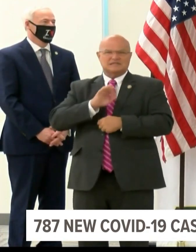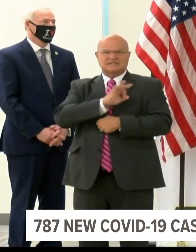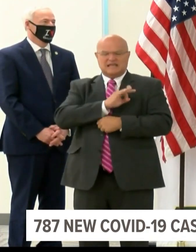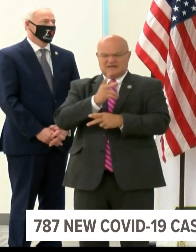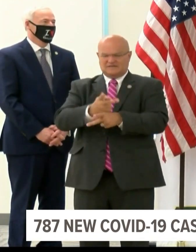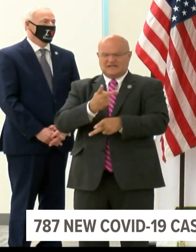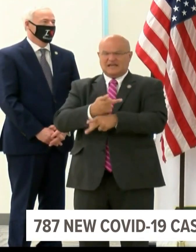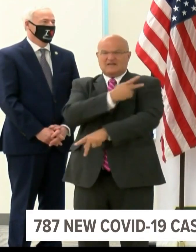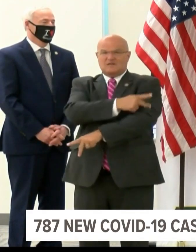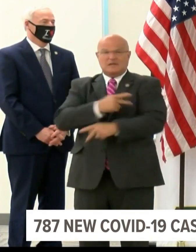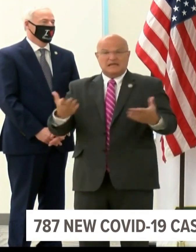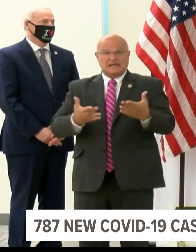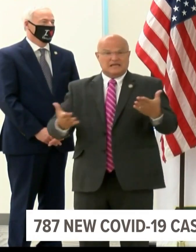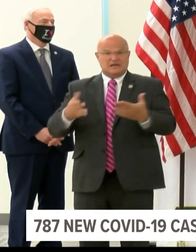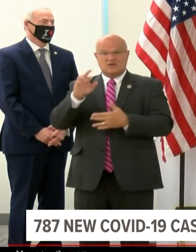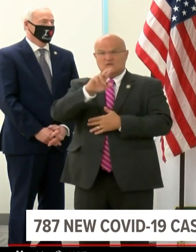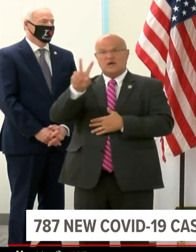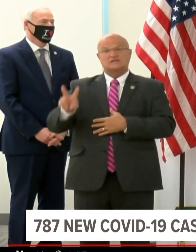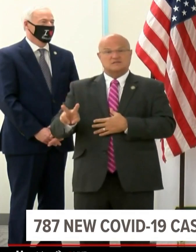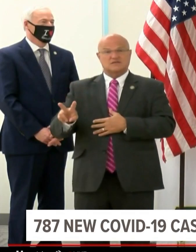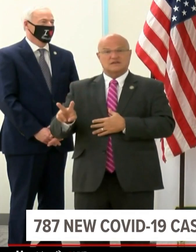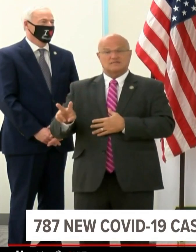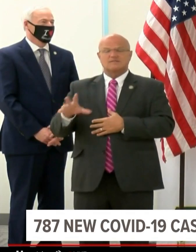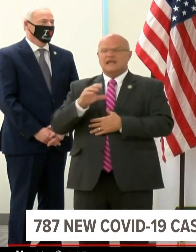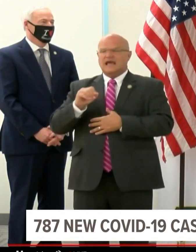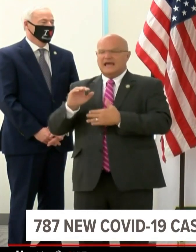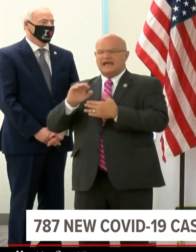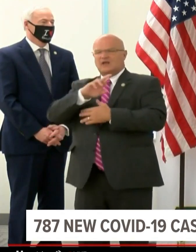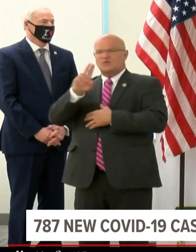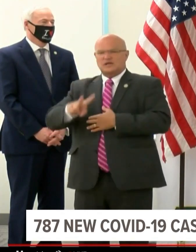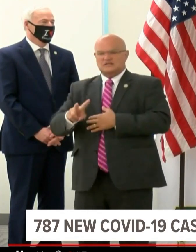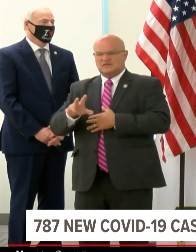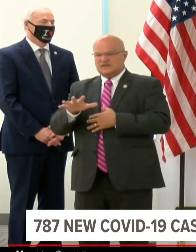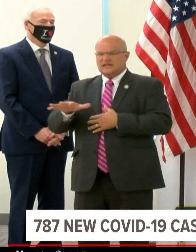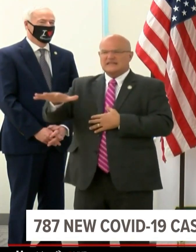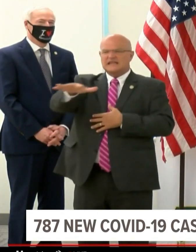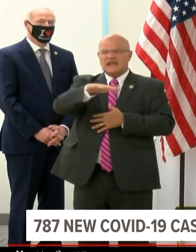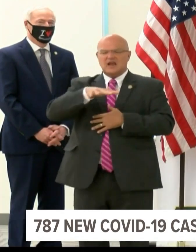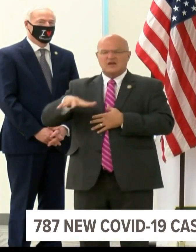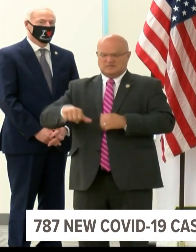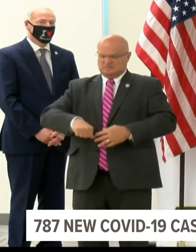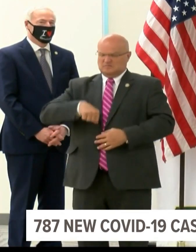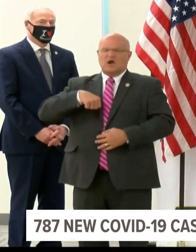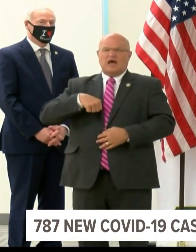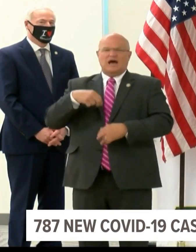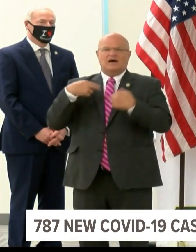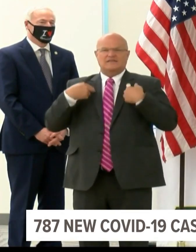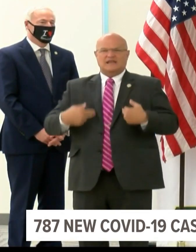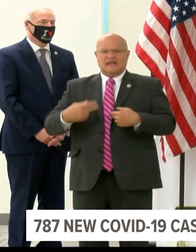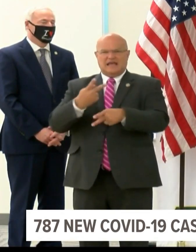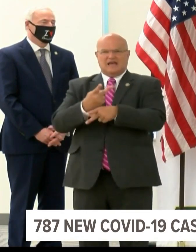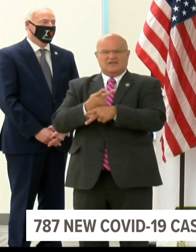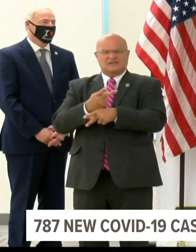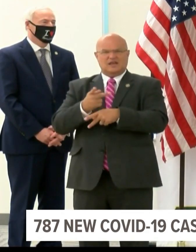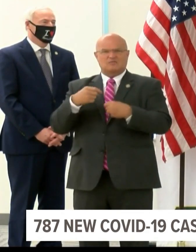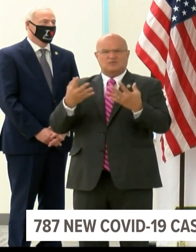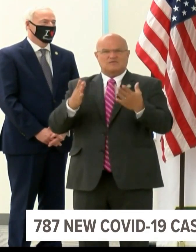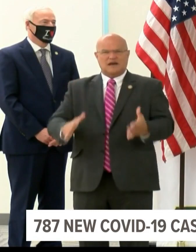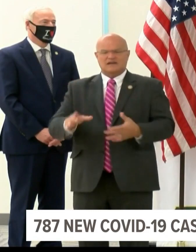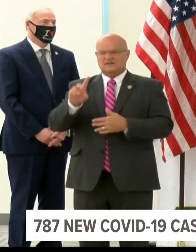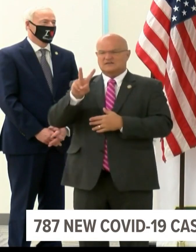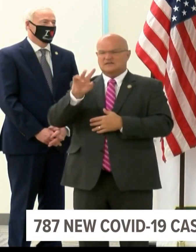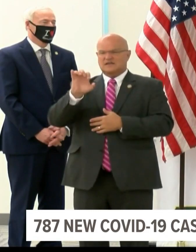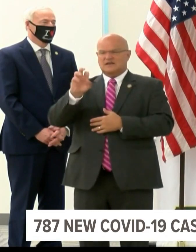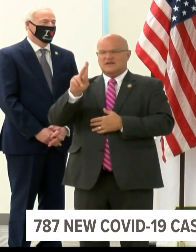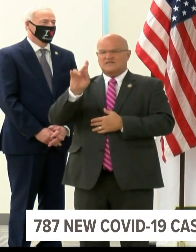in Russellville. You know, Russellville and the surrounding communities need to be very proud of their healthcare providers. People like Dr. Vicki